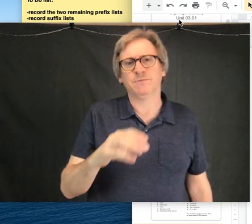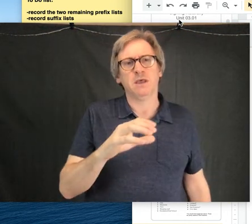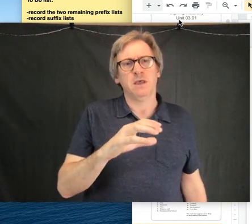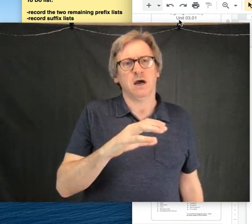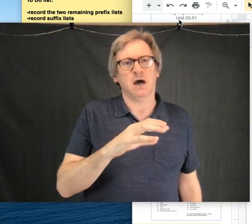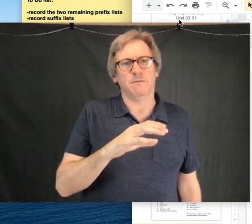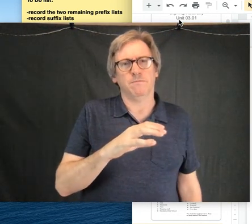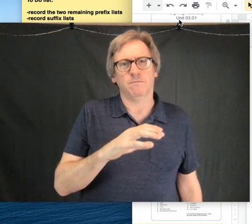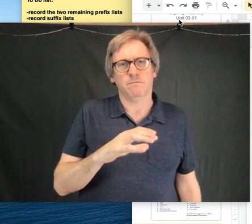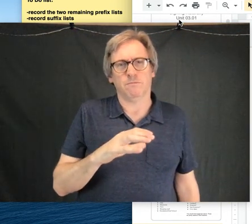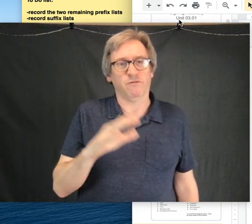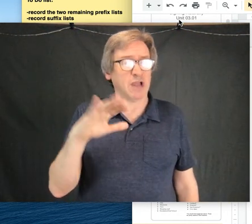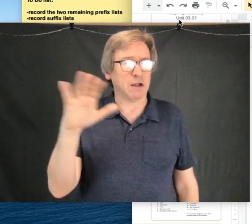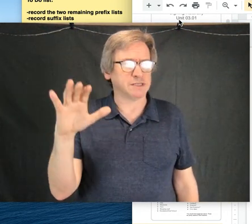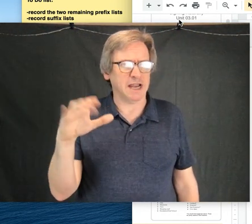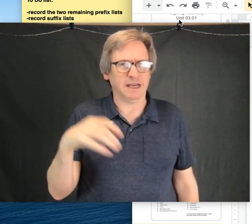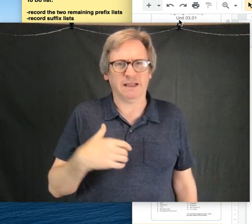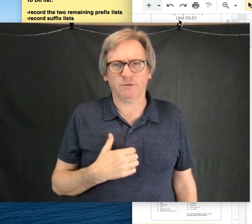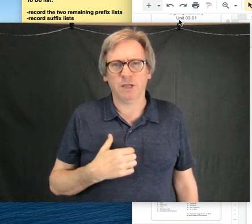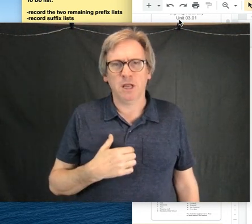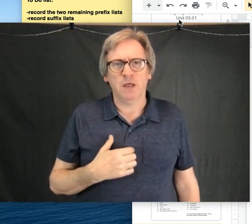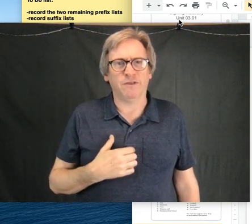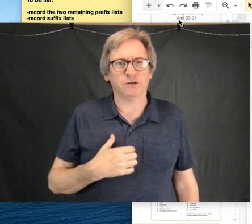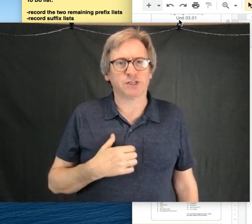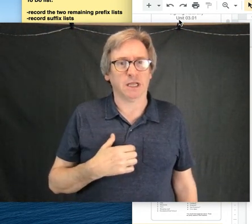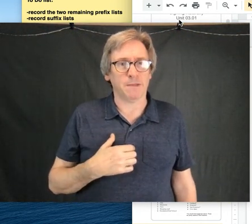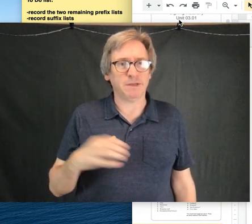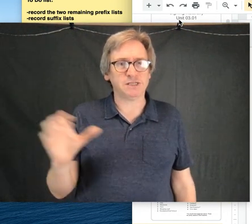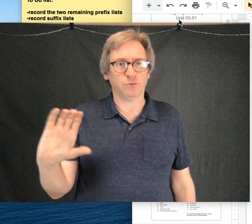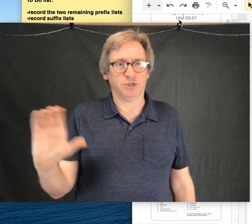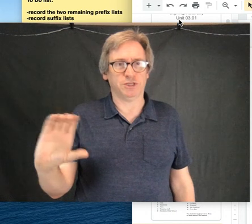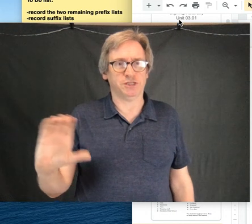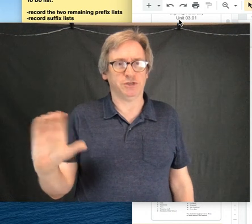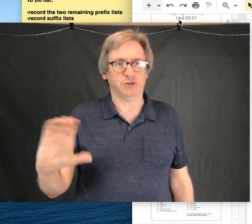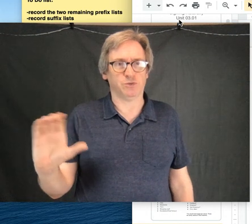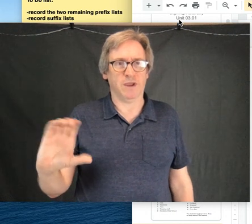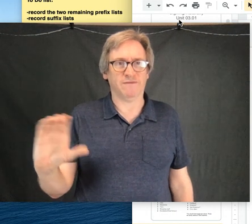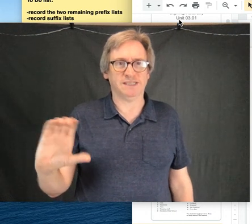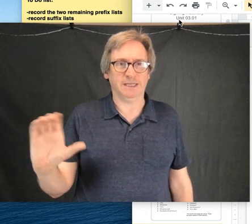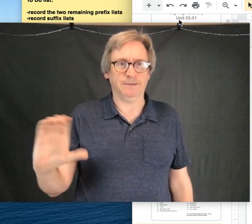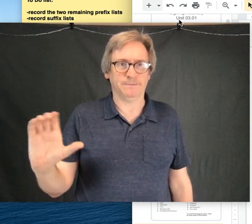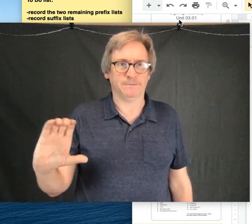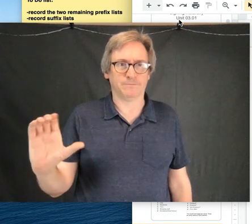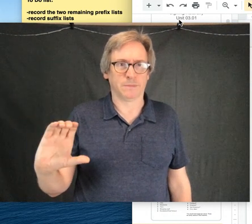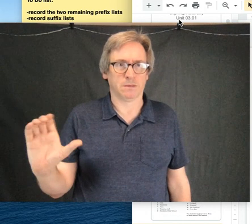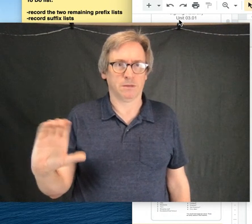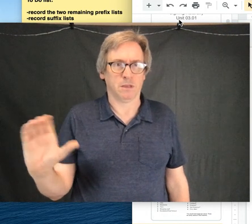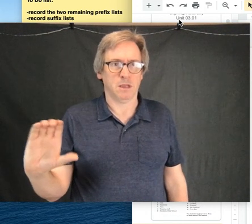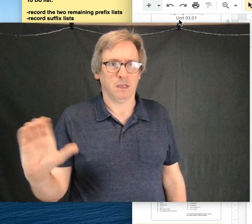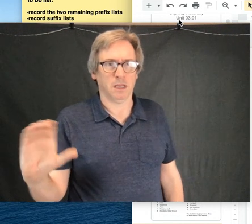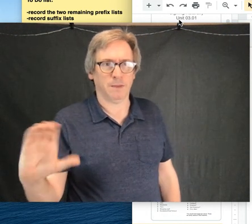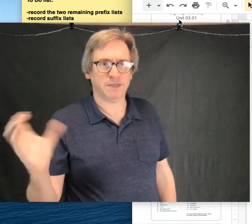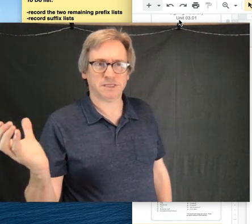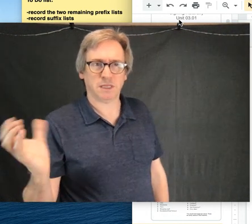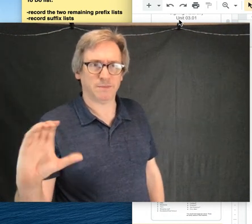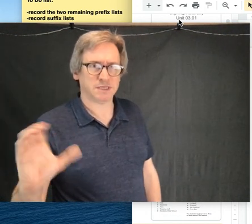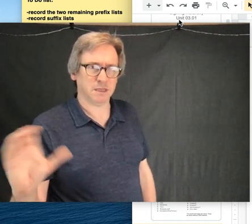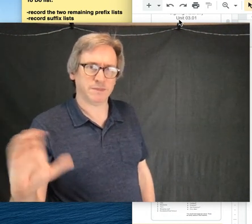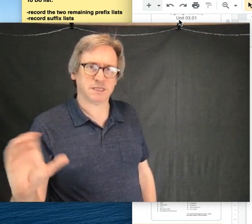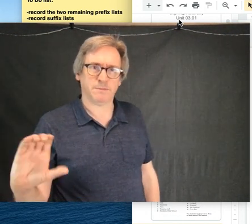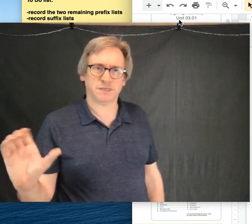know why. Congress at any level. There's Columbus, which is just wave a C.